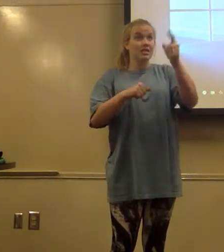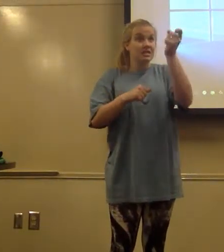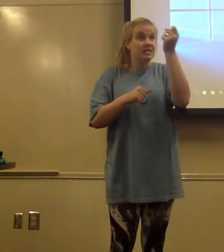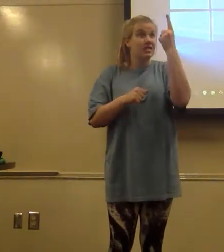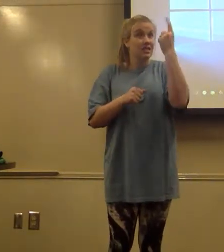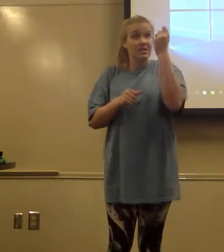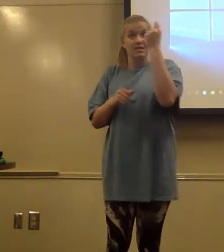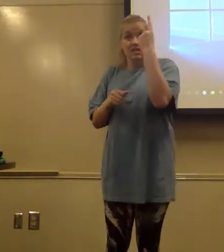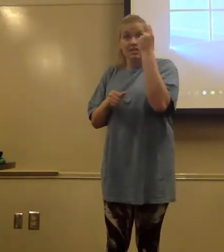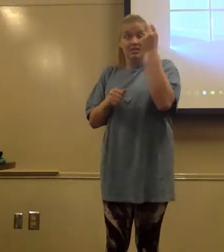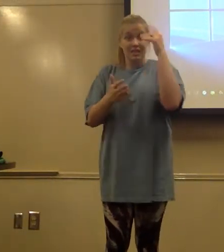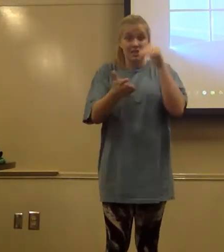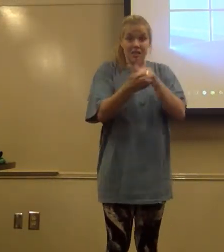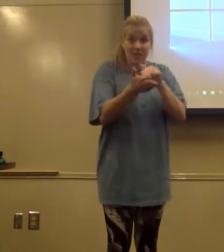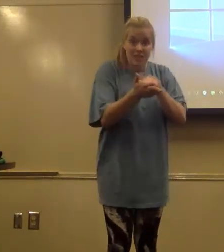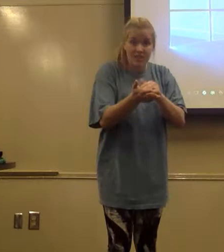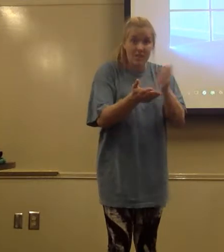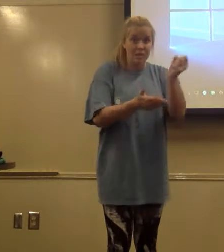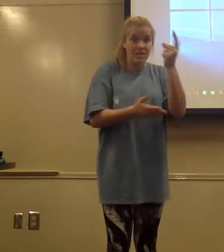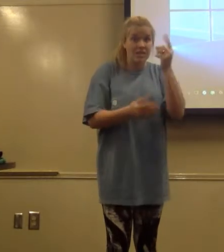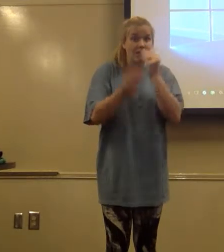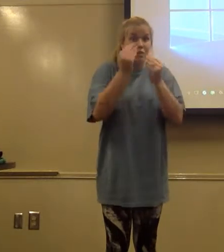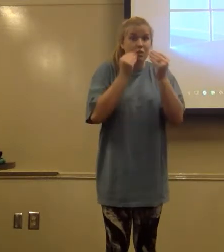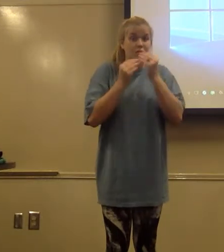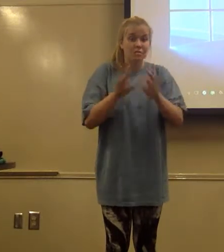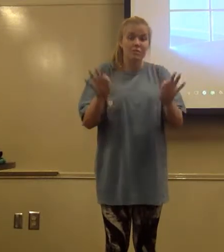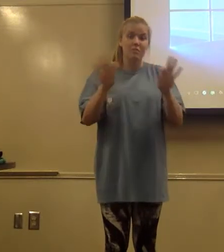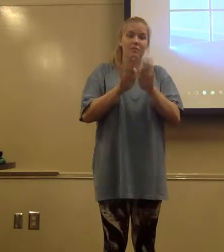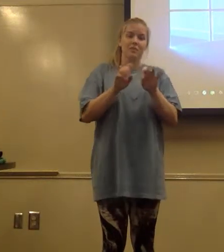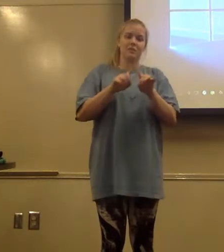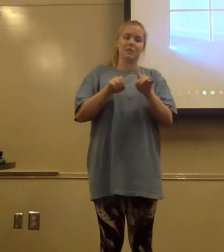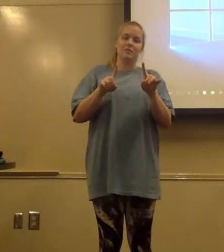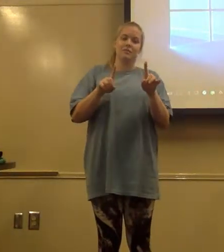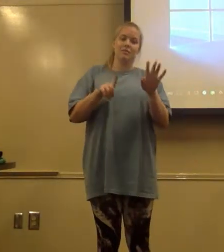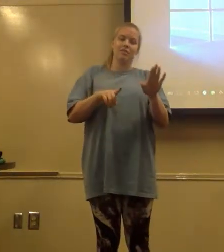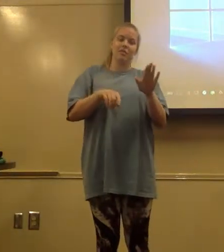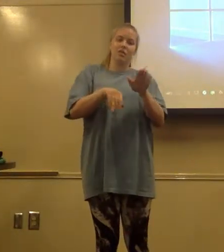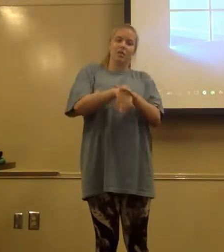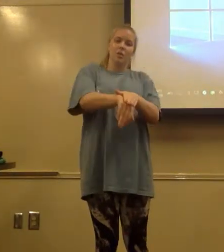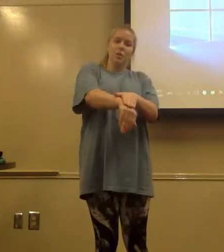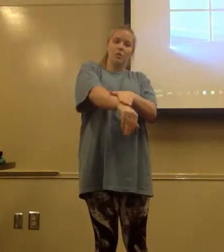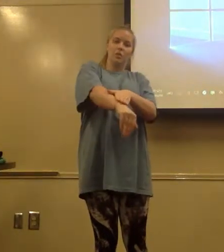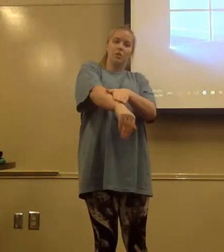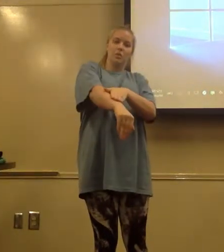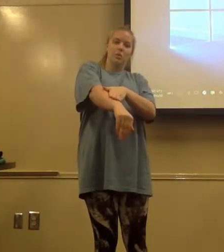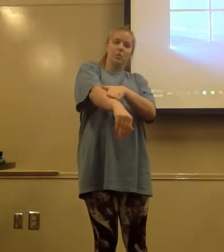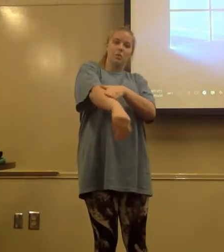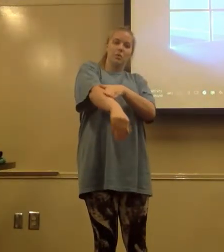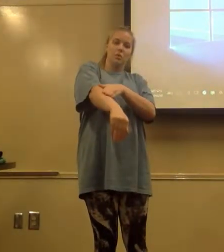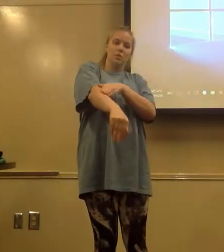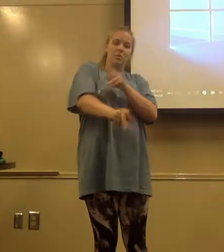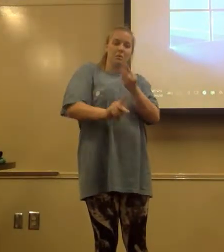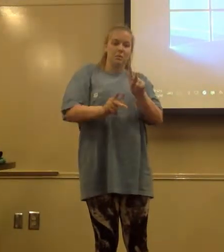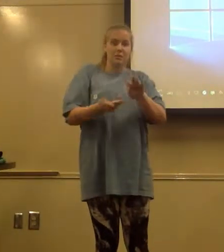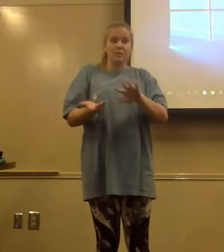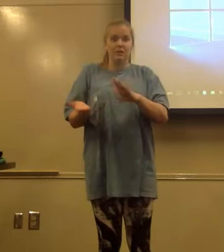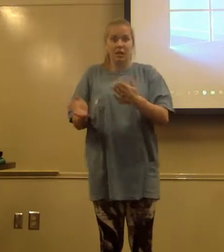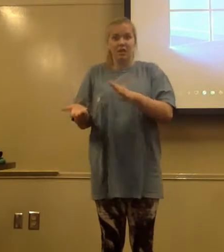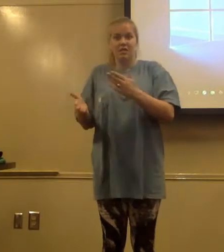of doctors educated, but then I realized that's a slow way about it. We don't have time. People are dying now. I don't need to, for another